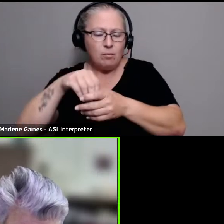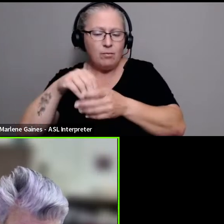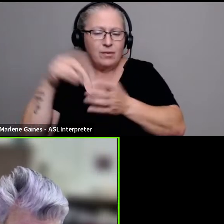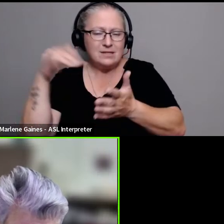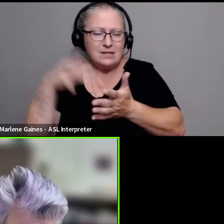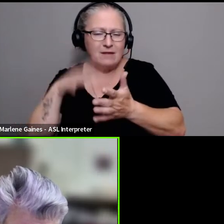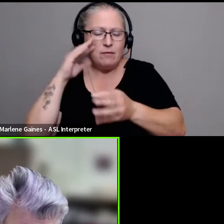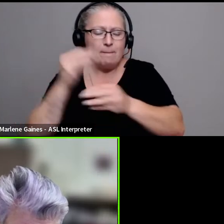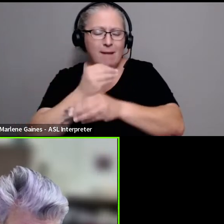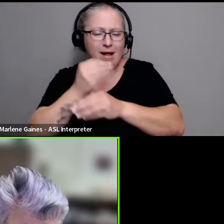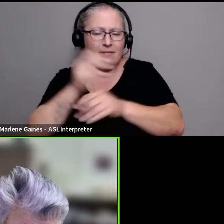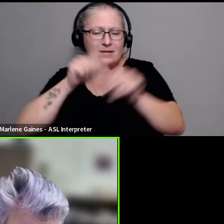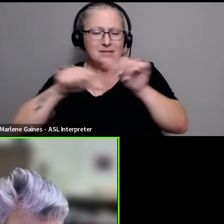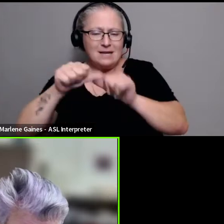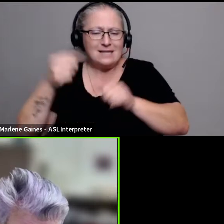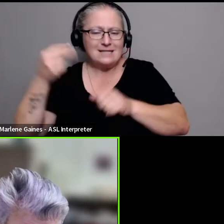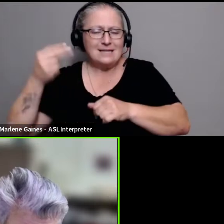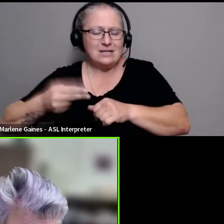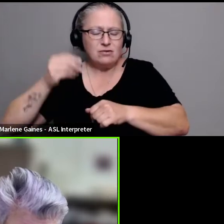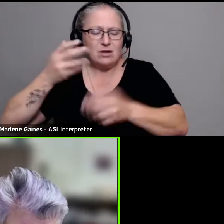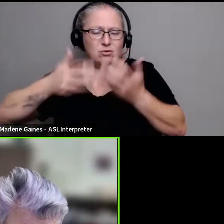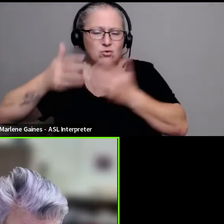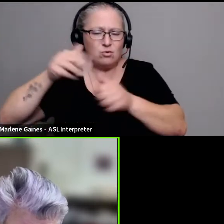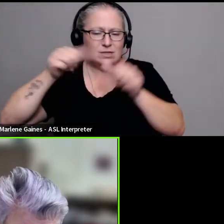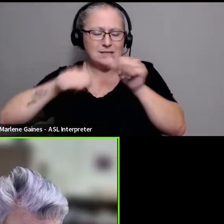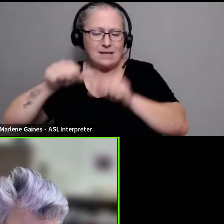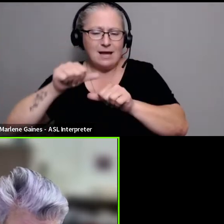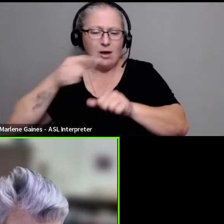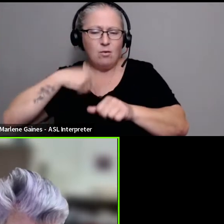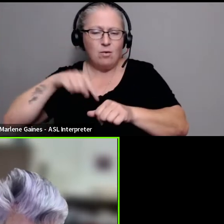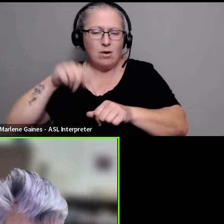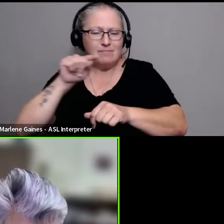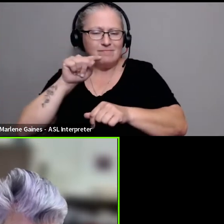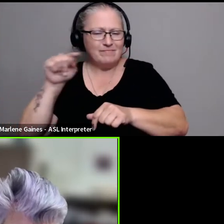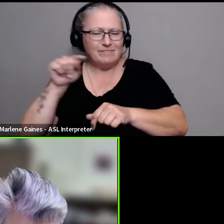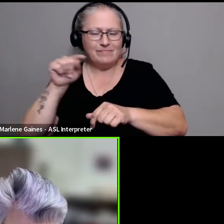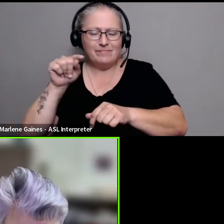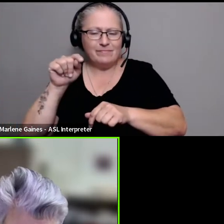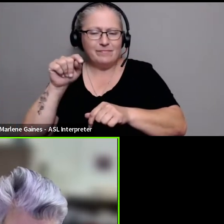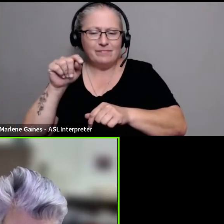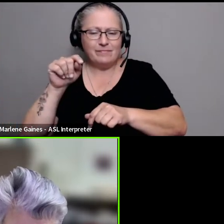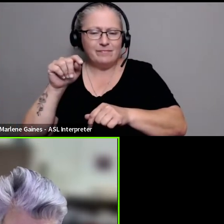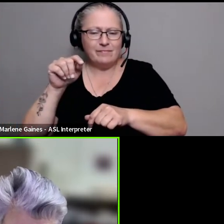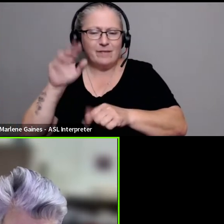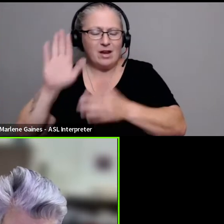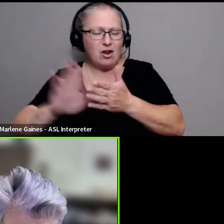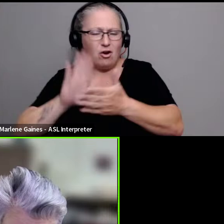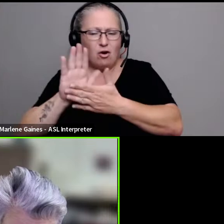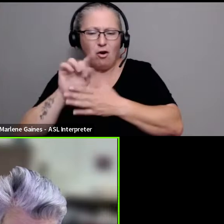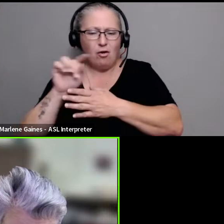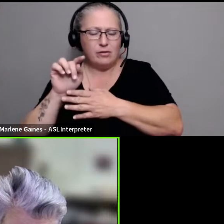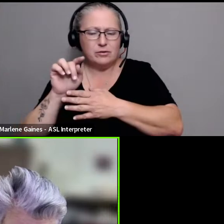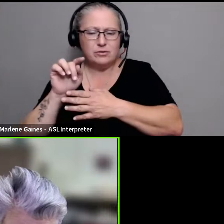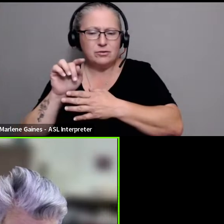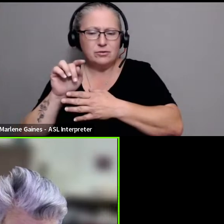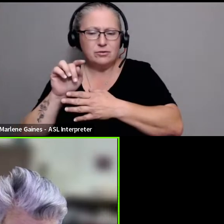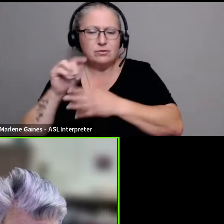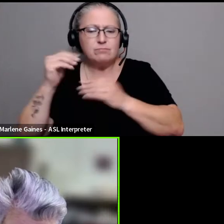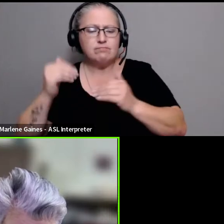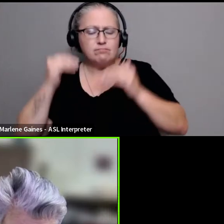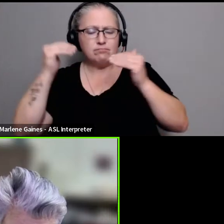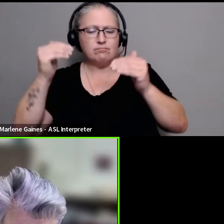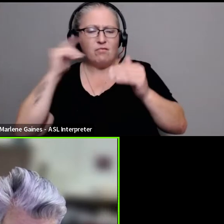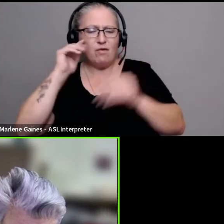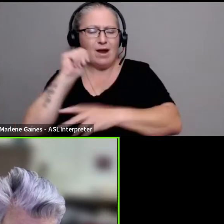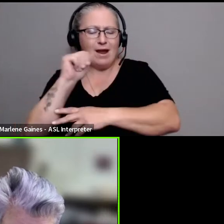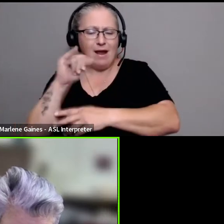math, science, history, and social science. We at SMACE and Kenyatta College are ahead of the game with our introduction to AI